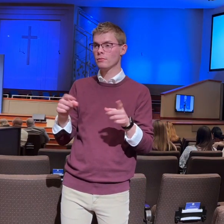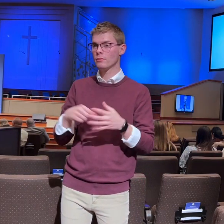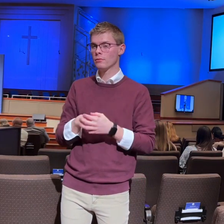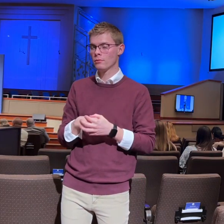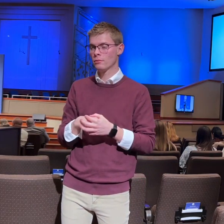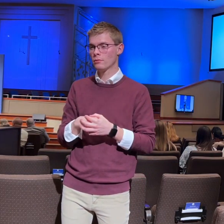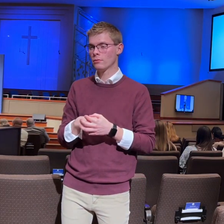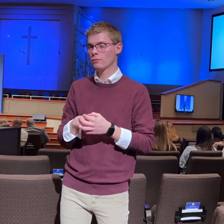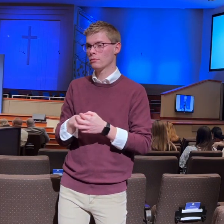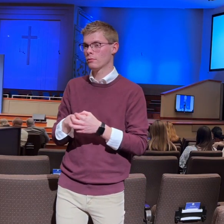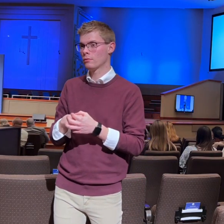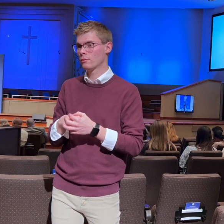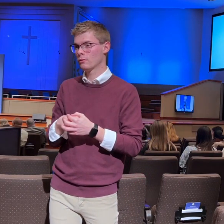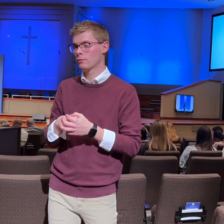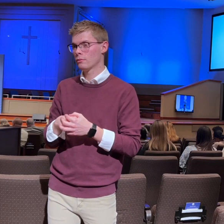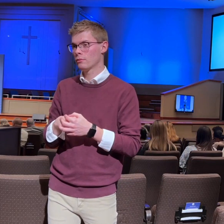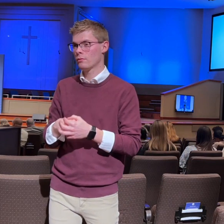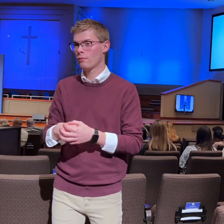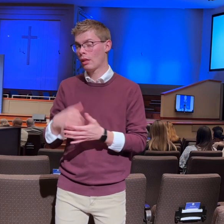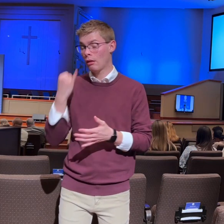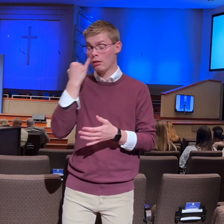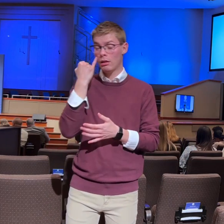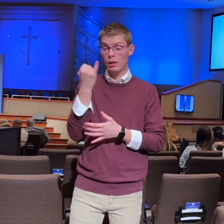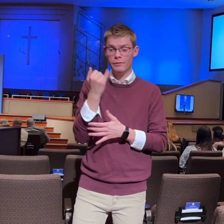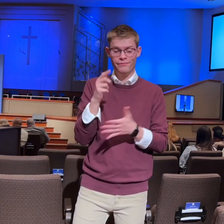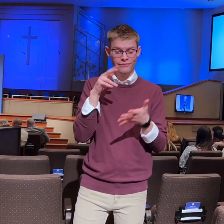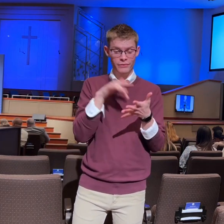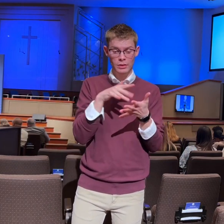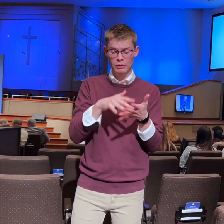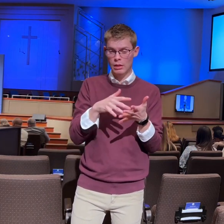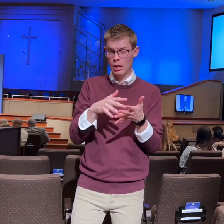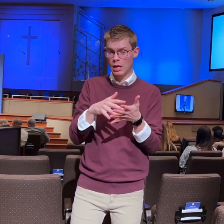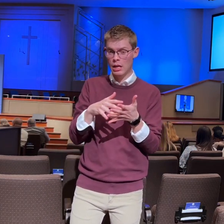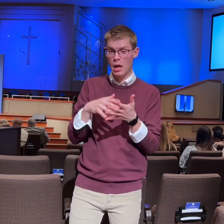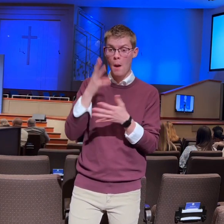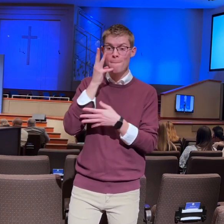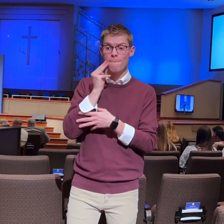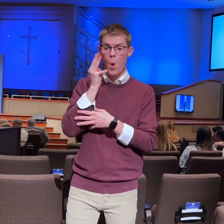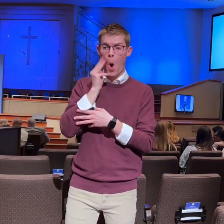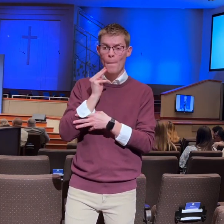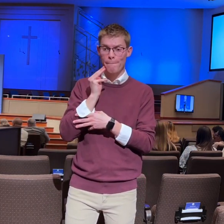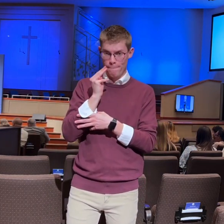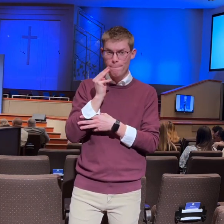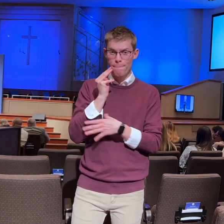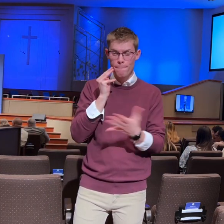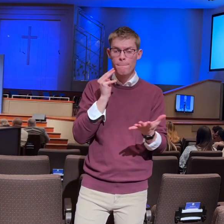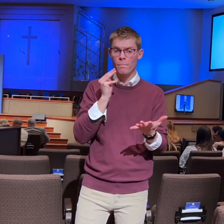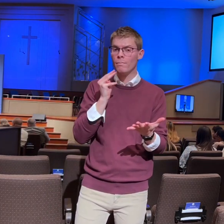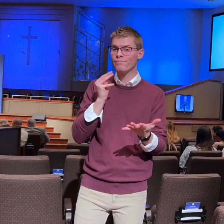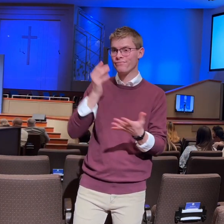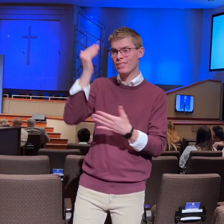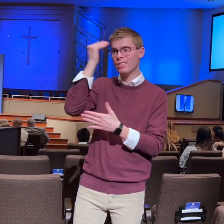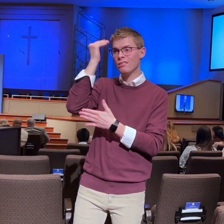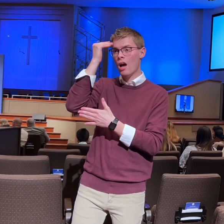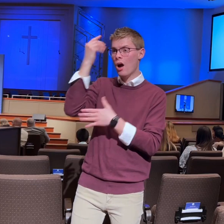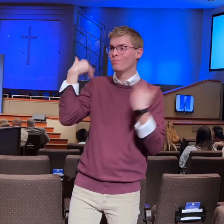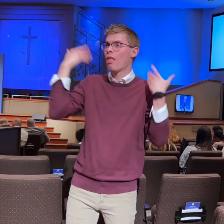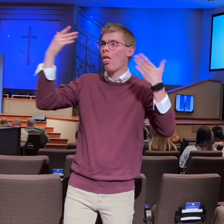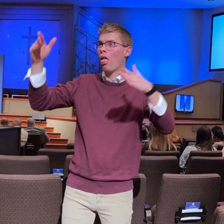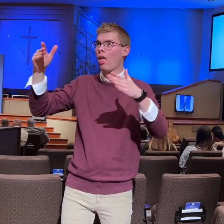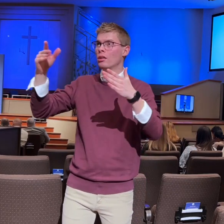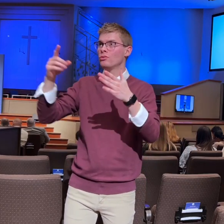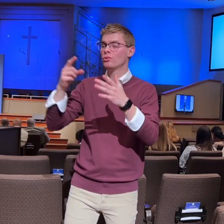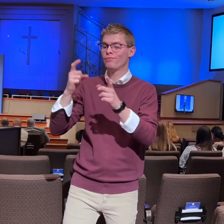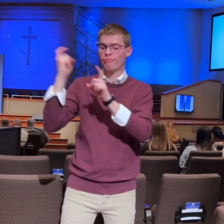Mormonism, it was the angel Moroni that appeared to Joseph Smith and gave him his whole religious concept. But the Bible's kind of clear.